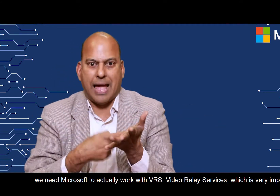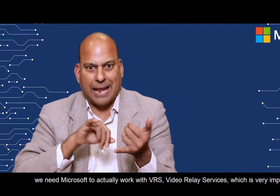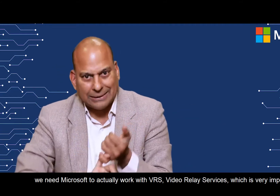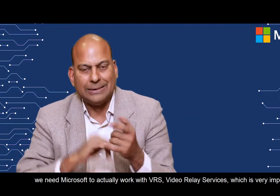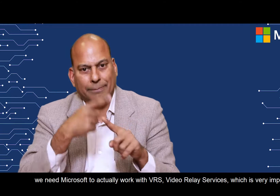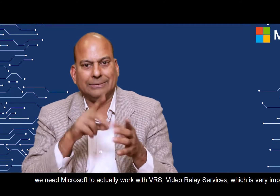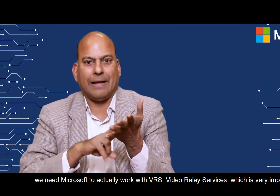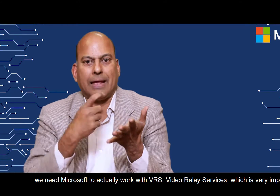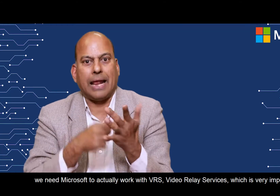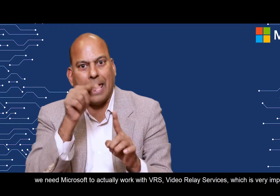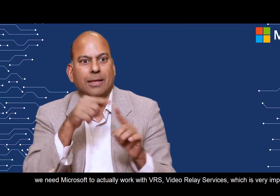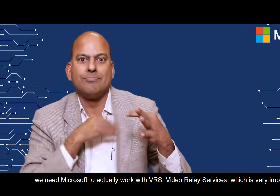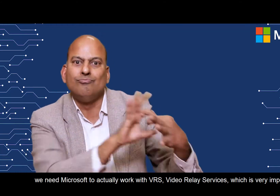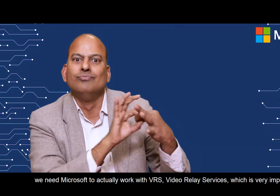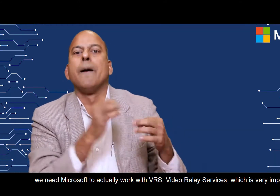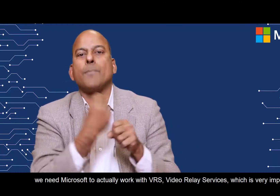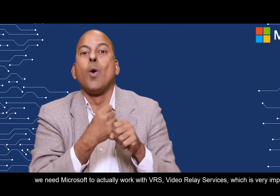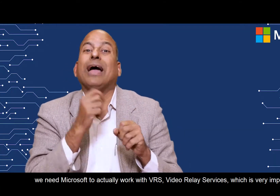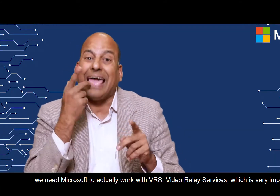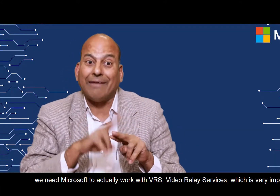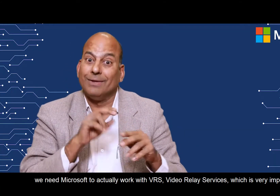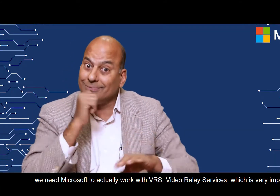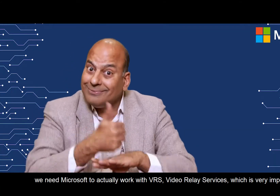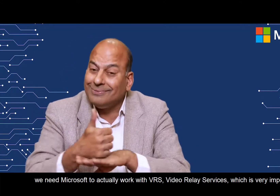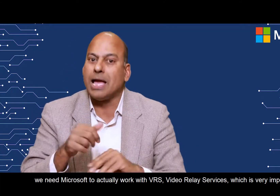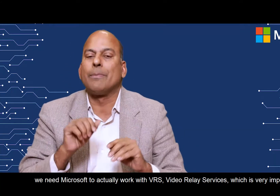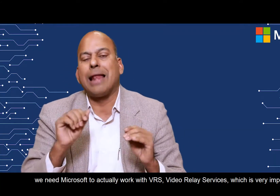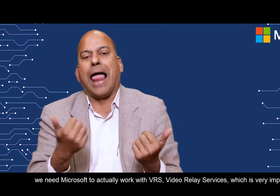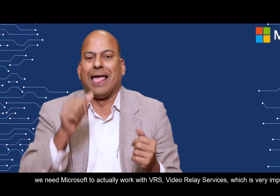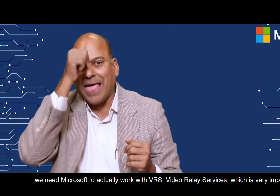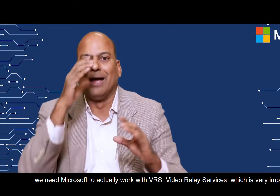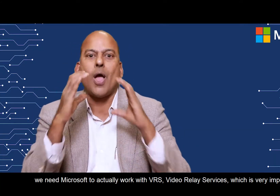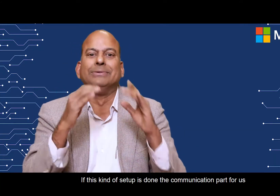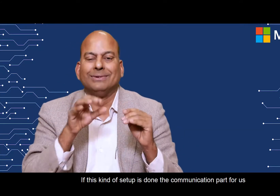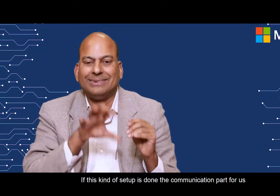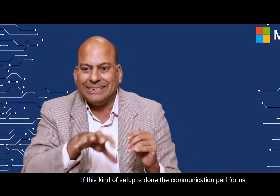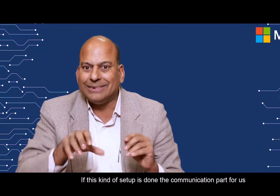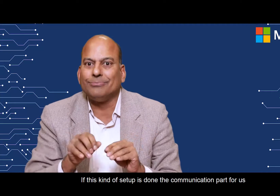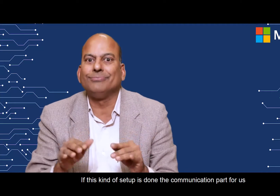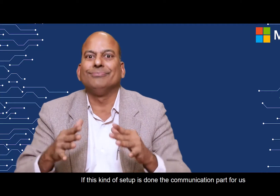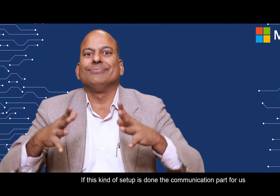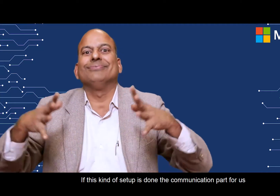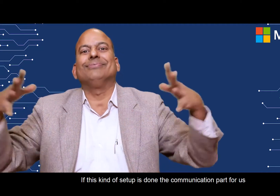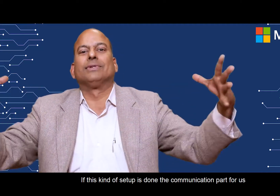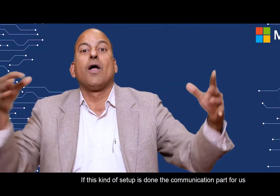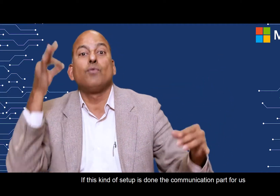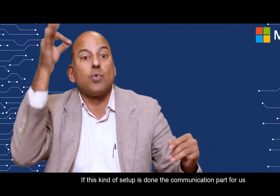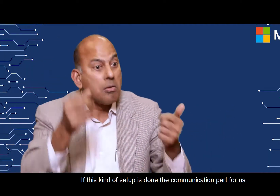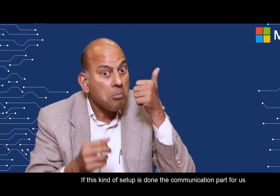to actually work with VRS, video relay services, which is very important for us. If this kind of setup is done,